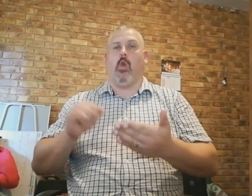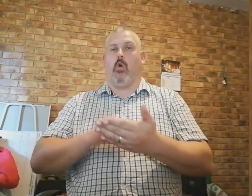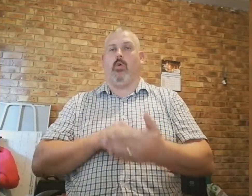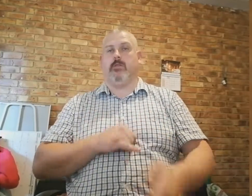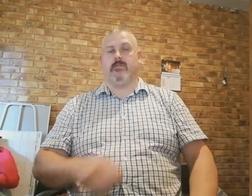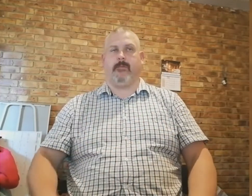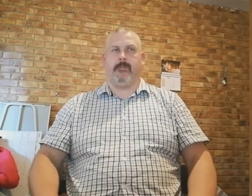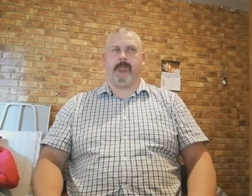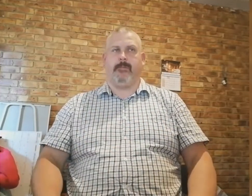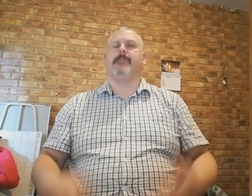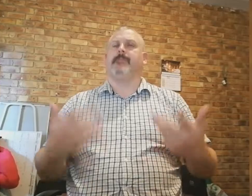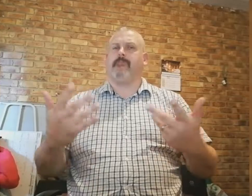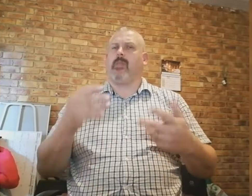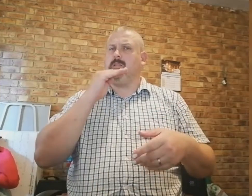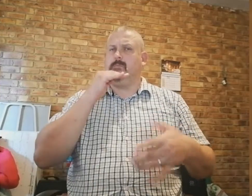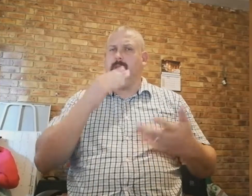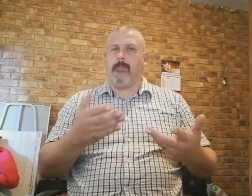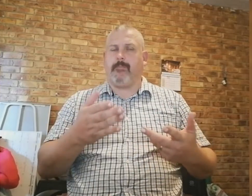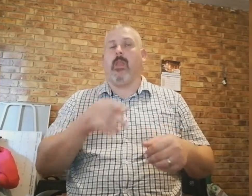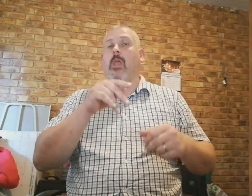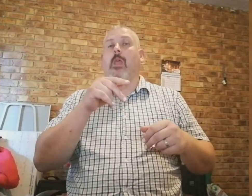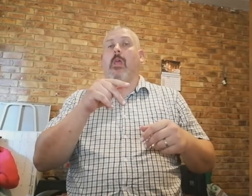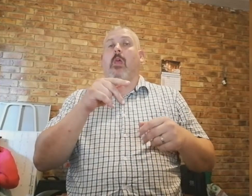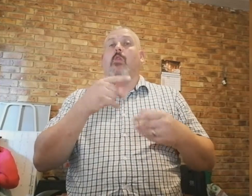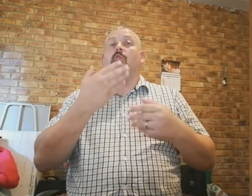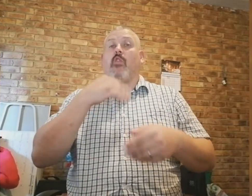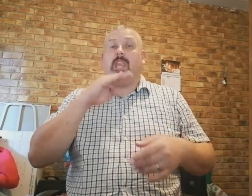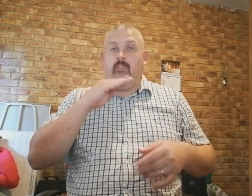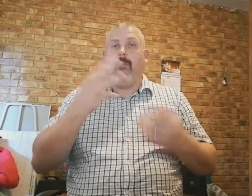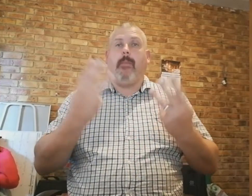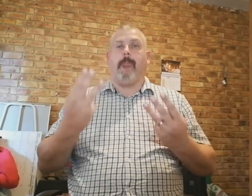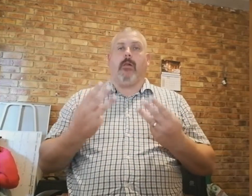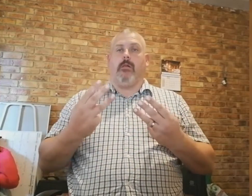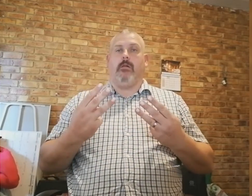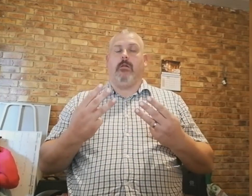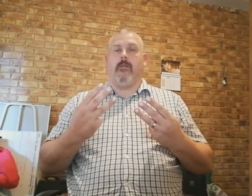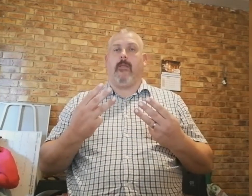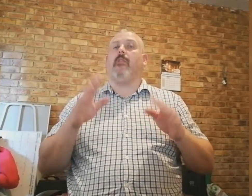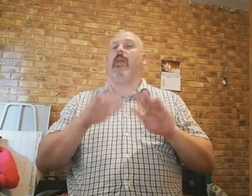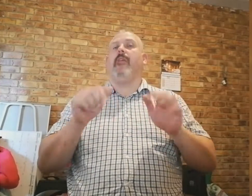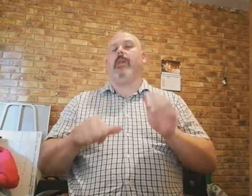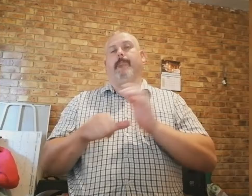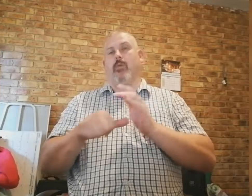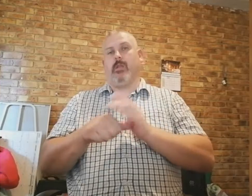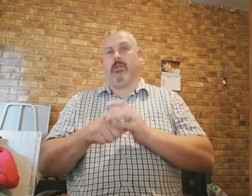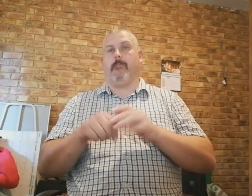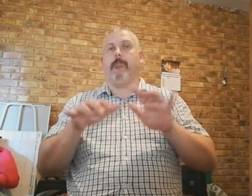realm. What mean? To forgive people, very important